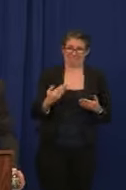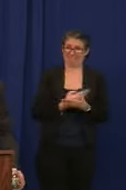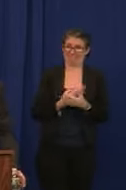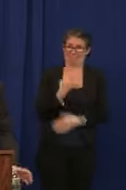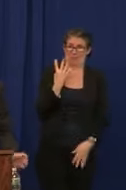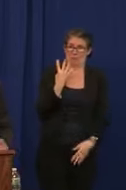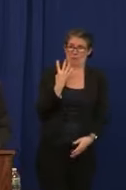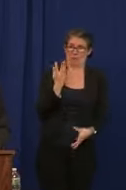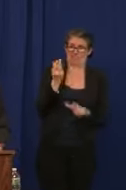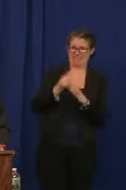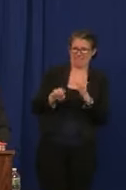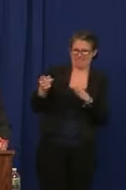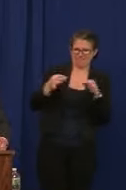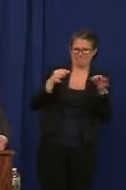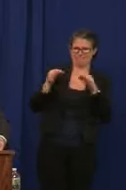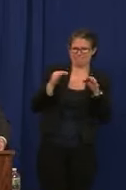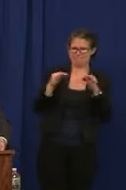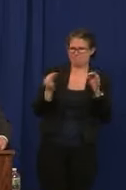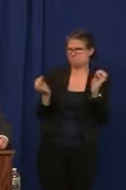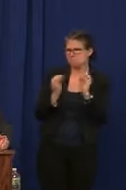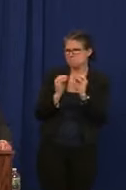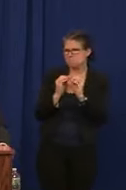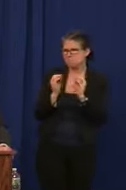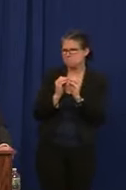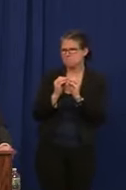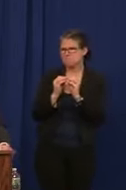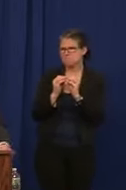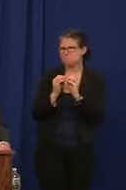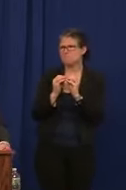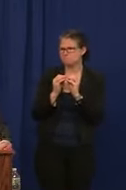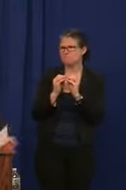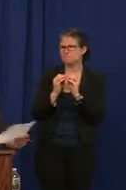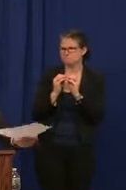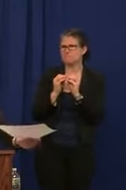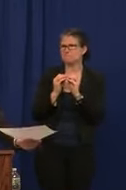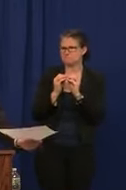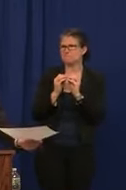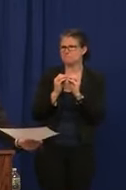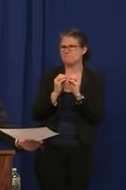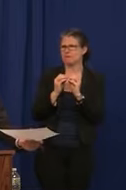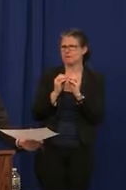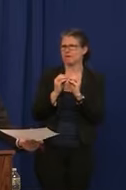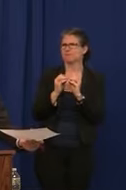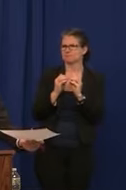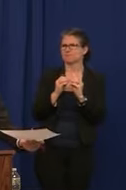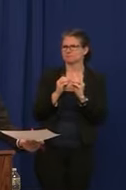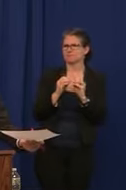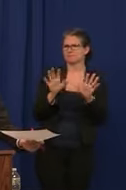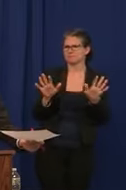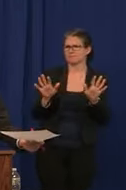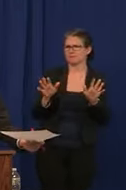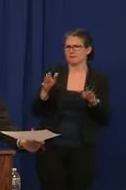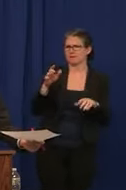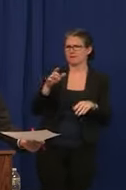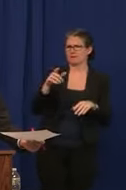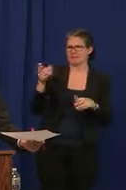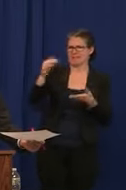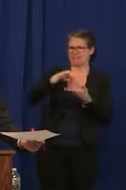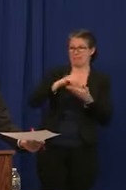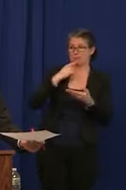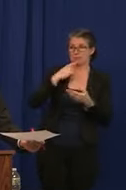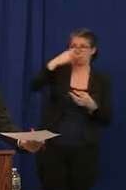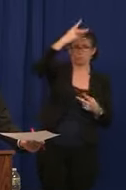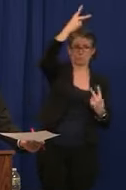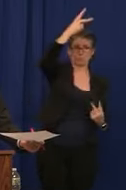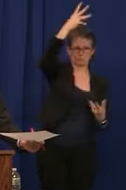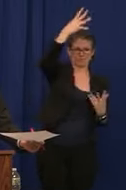deaths that happened at the long-term care facilities? And then kind of more broadly expanding on that,